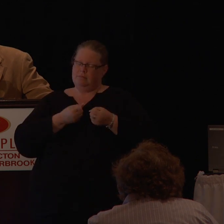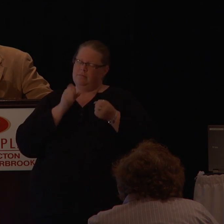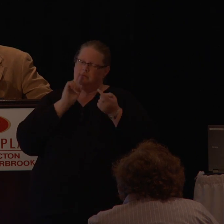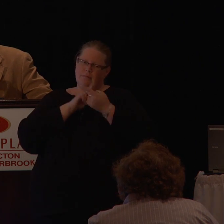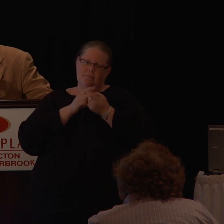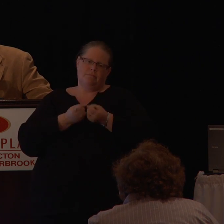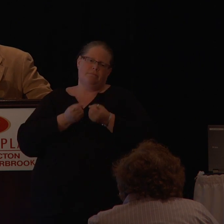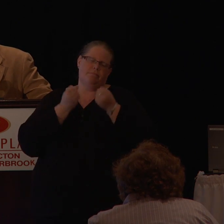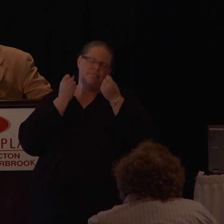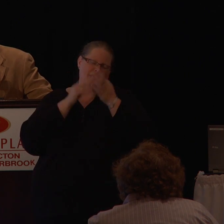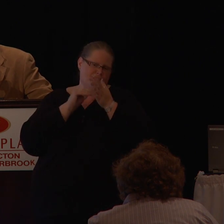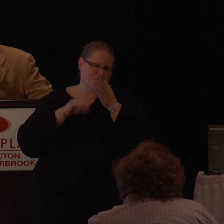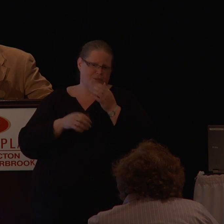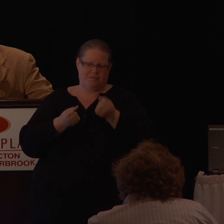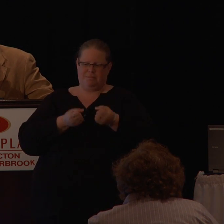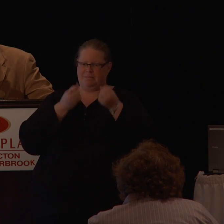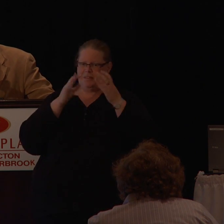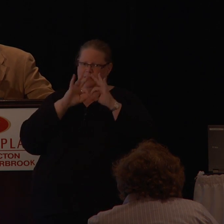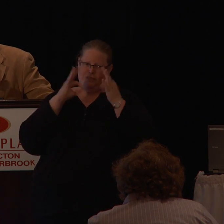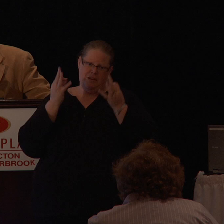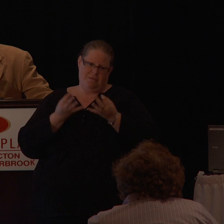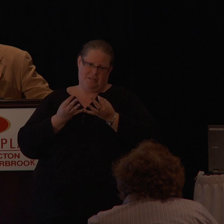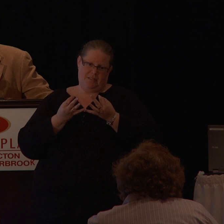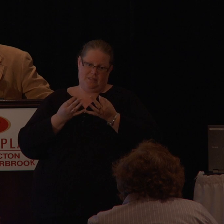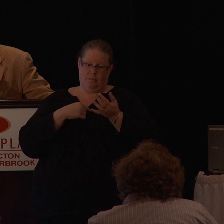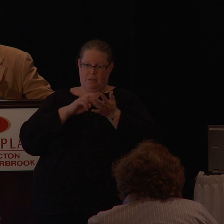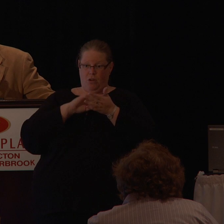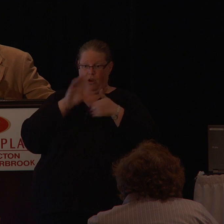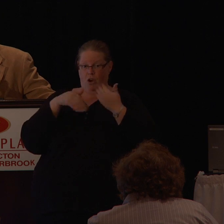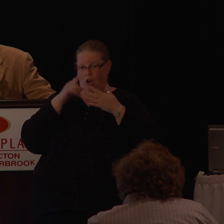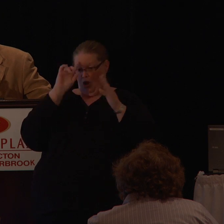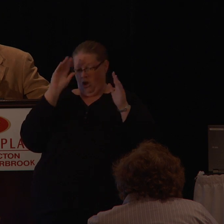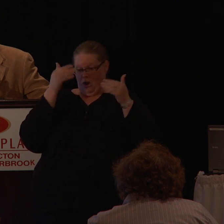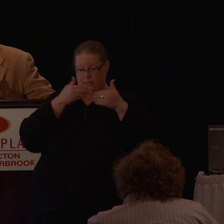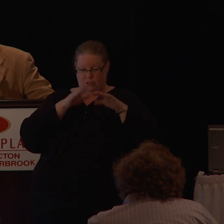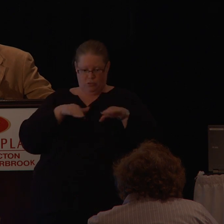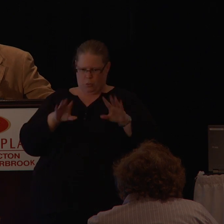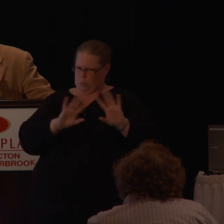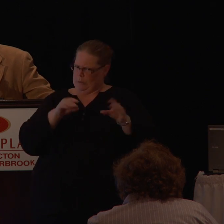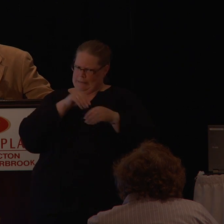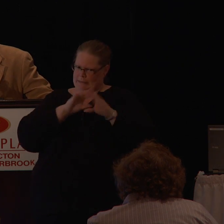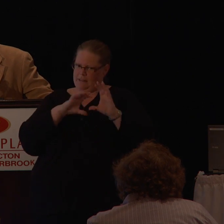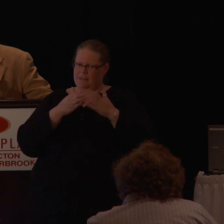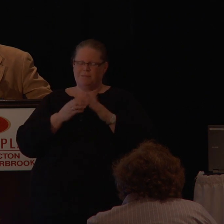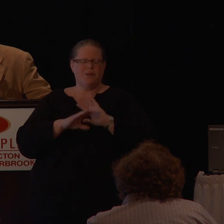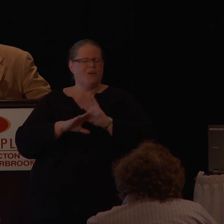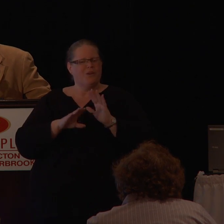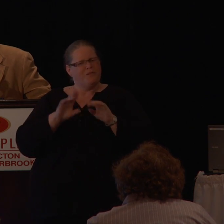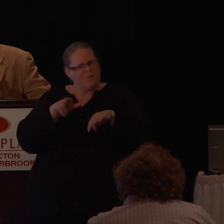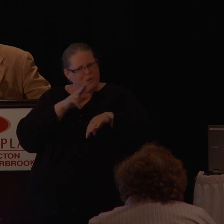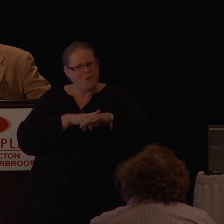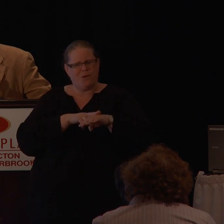met their families. I cannot say that all autistic children shouldn't be in the classroom, and I wouldn't want to, because many of them